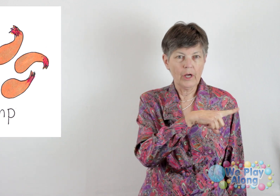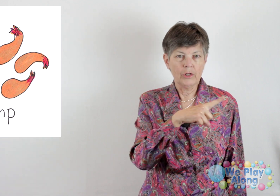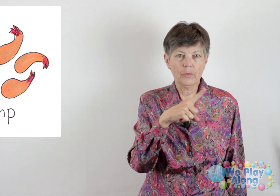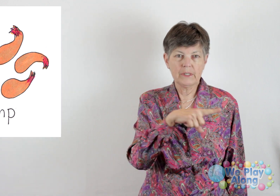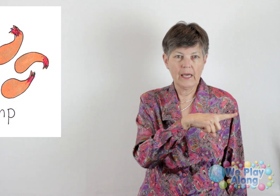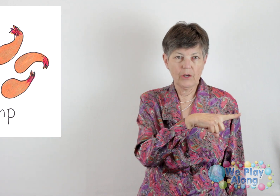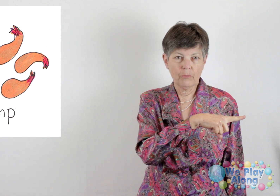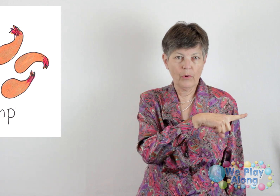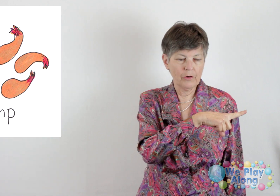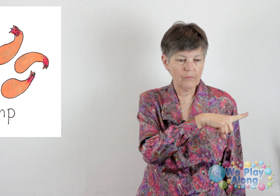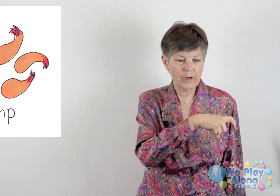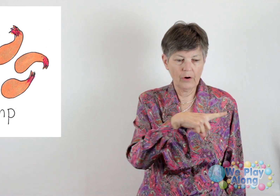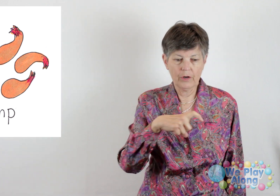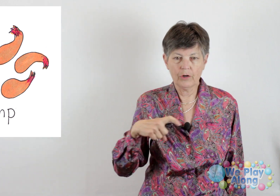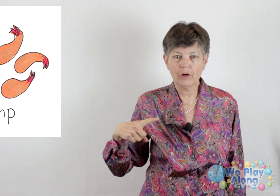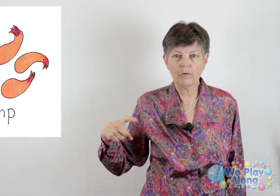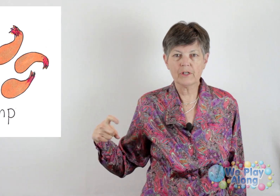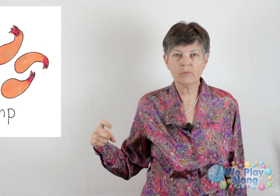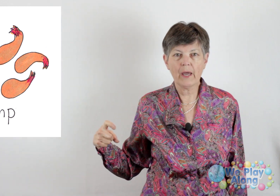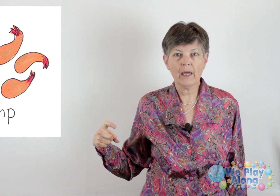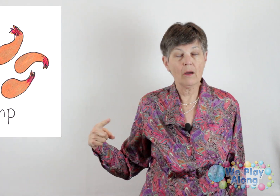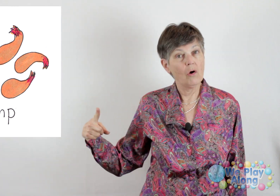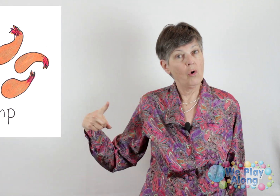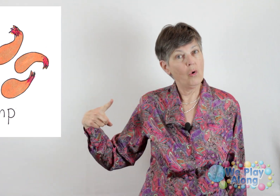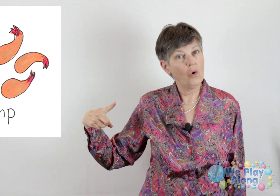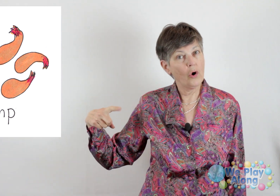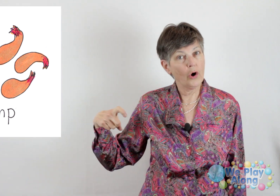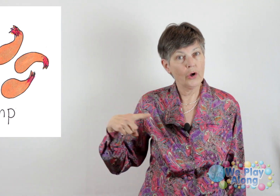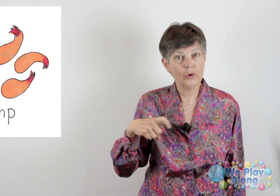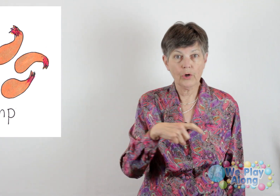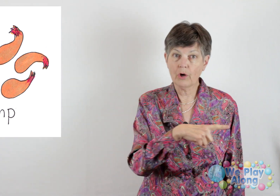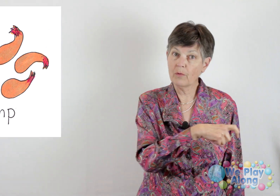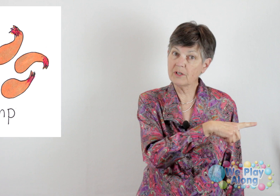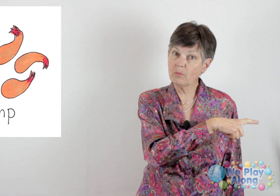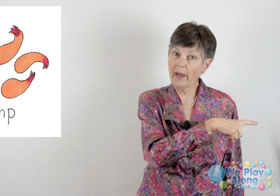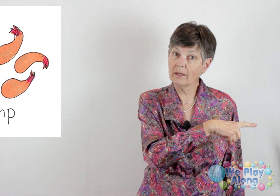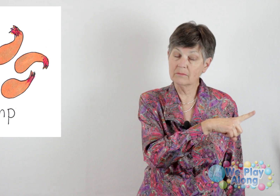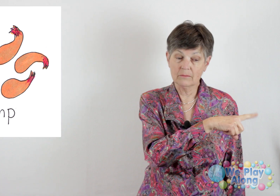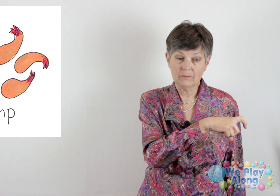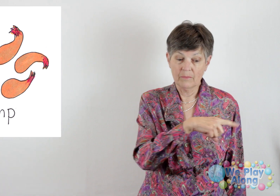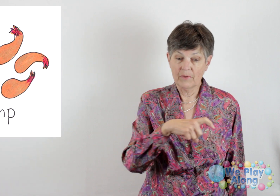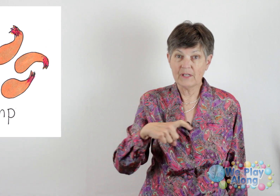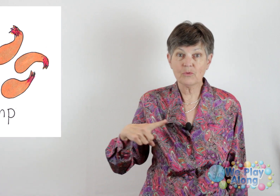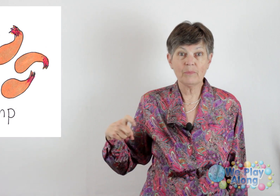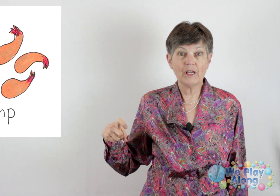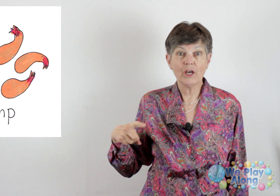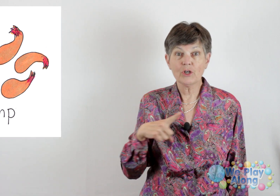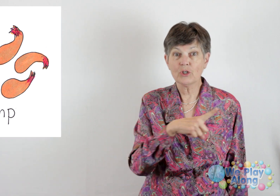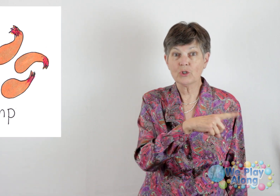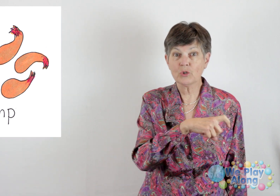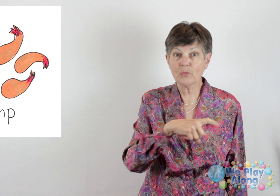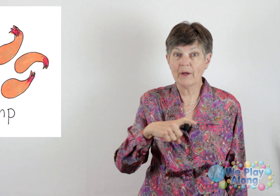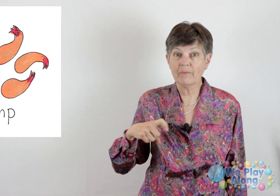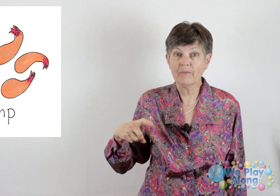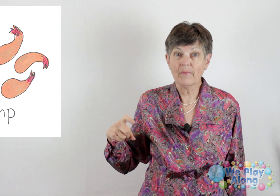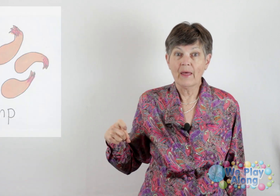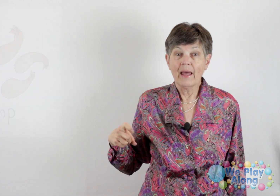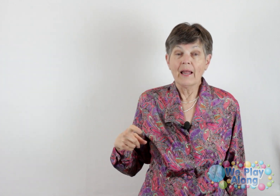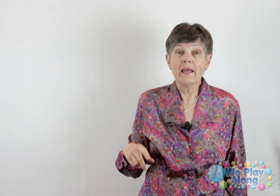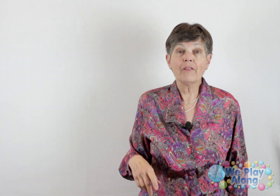you would take your pointer finger and you could go this way, or you could go this way. But this would be shrimp. Now there